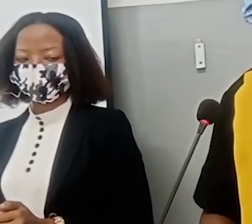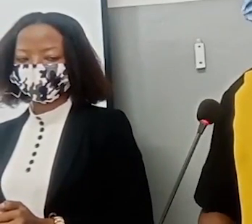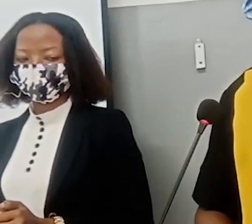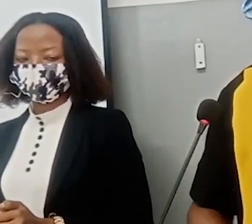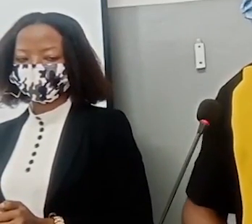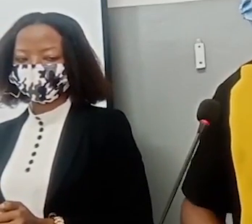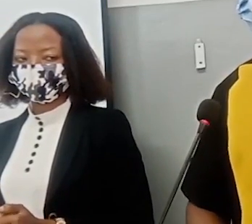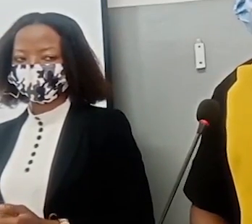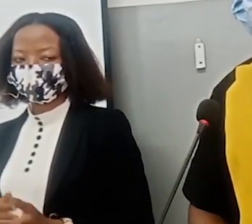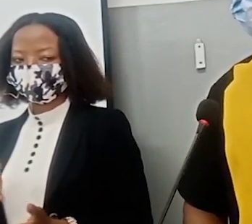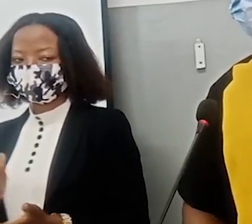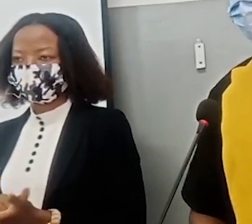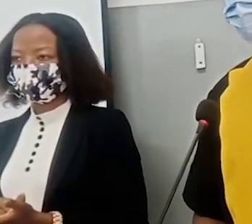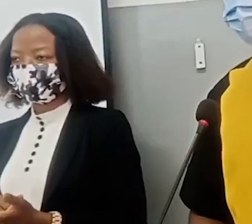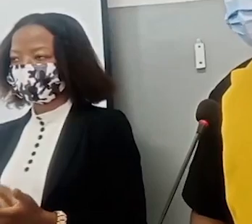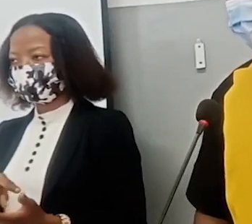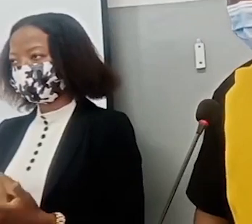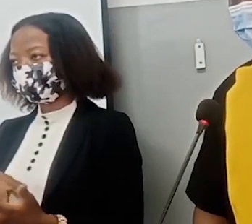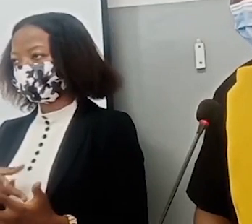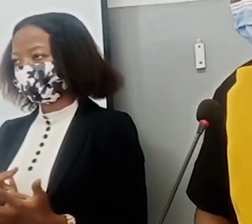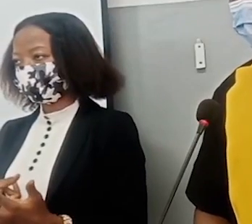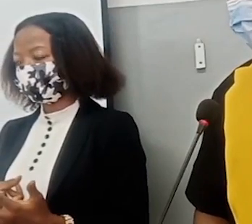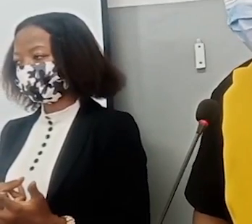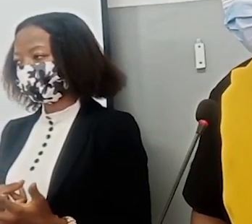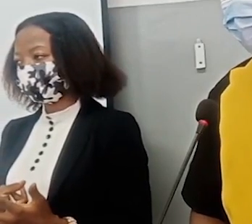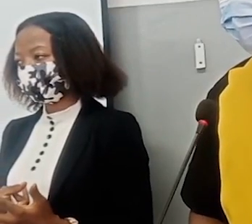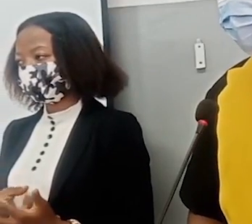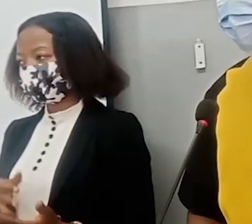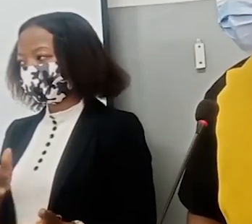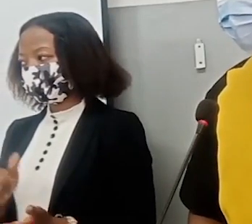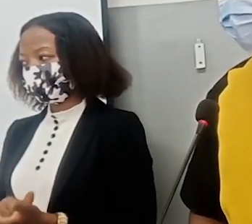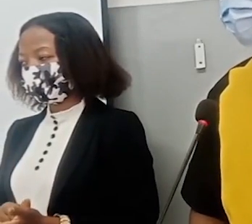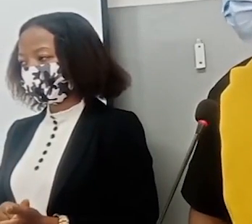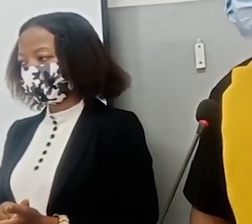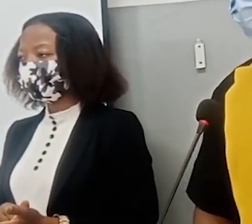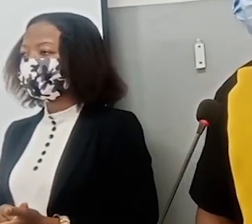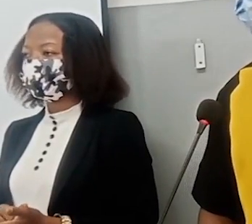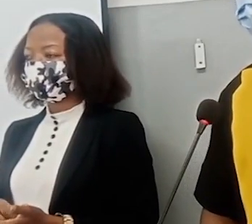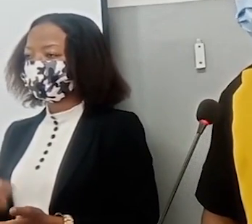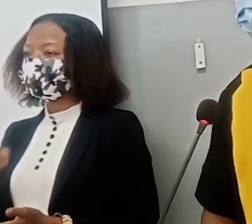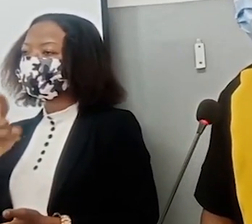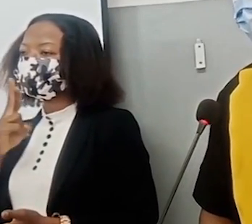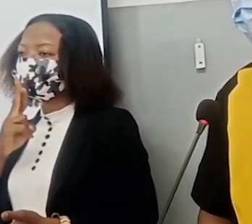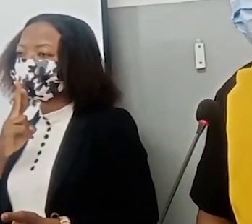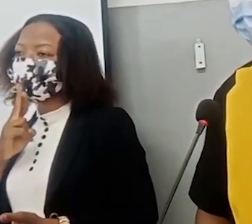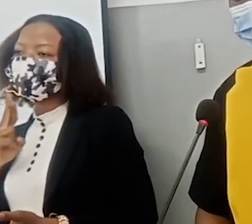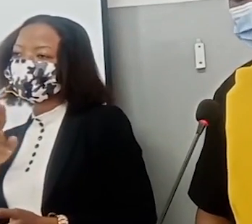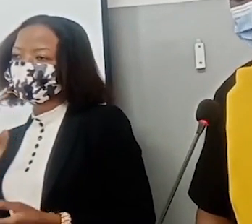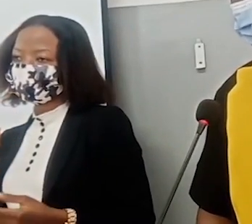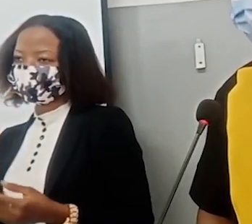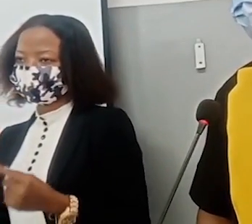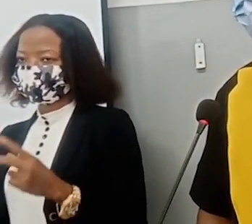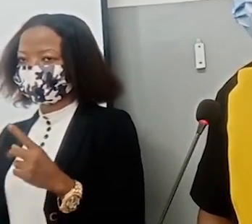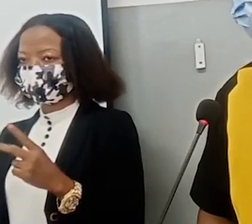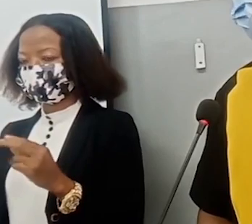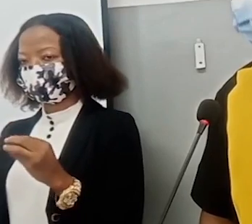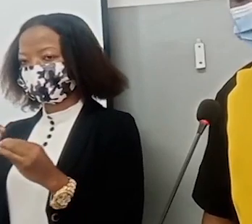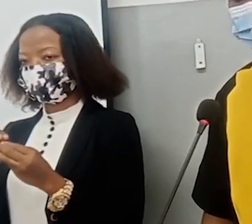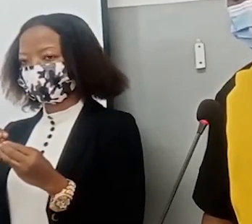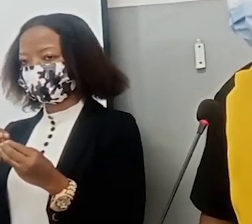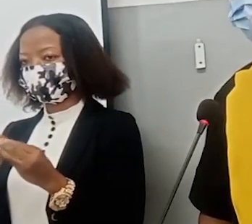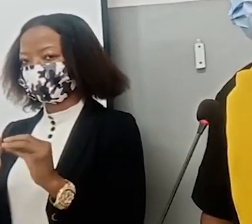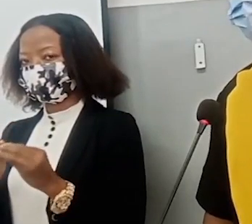So what this means, effectively, is that as a red list country, you can't